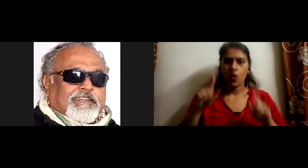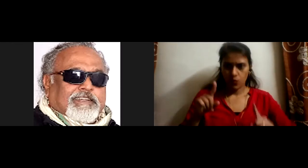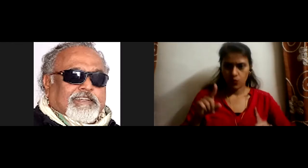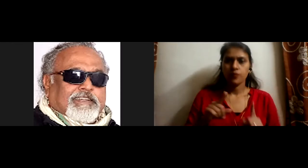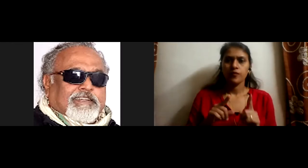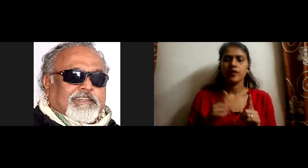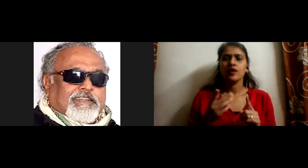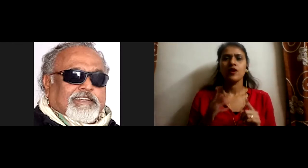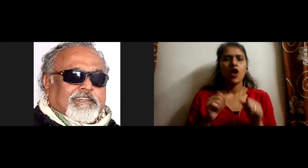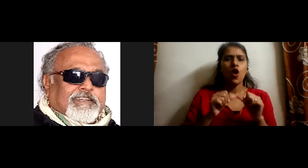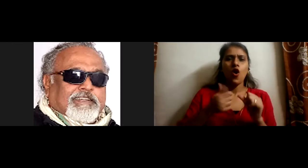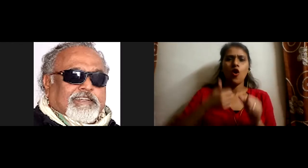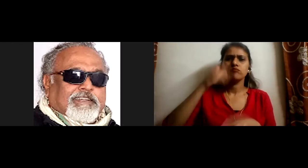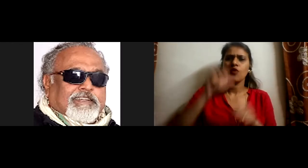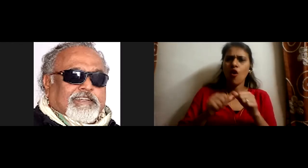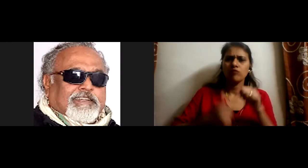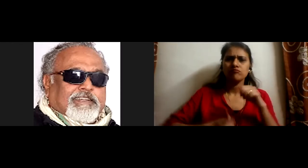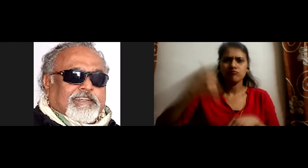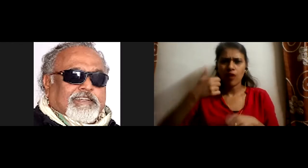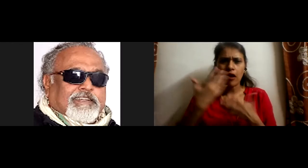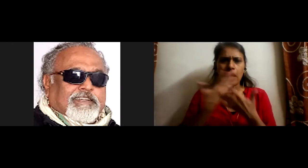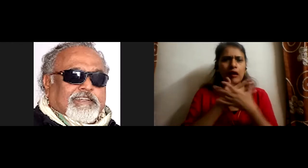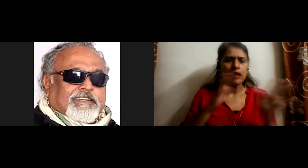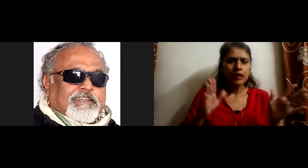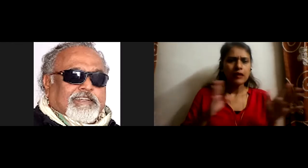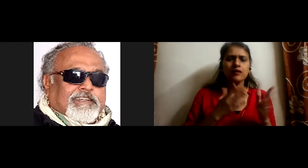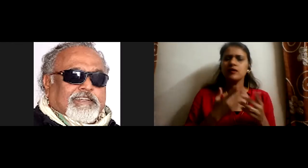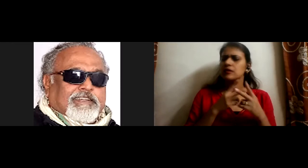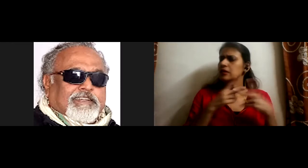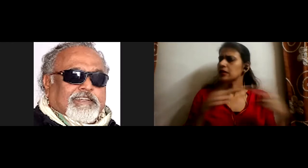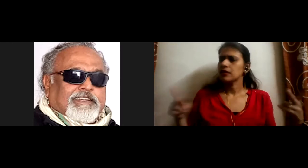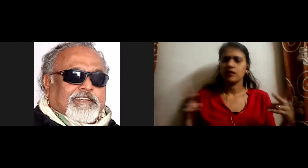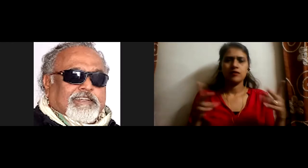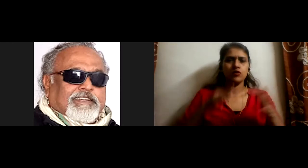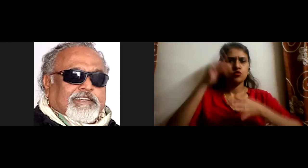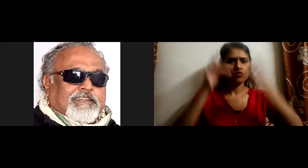commission, or any other body which has judicial or